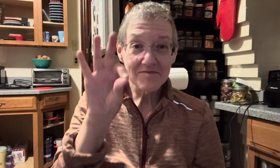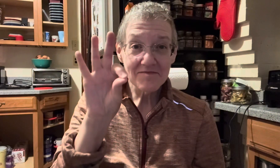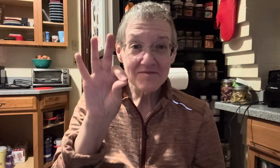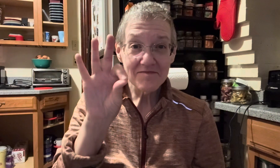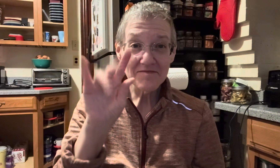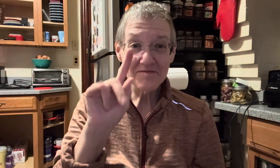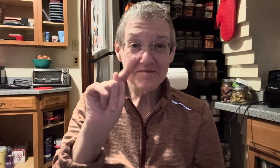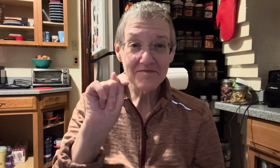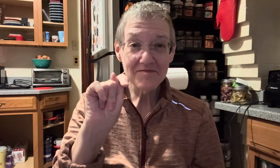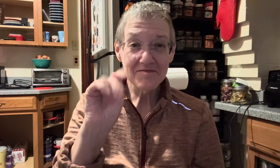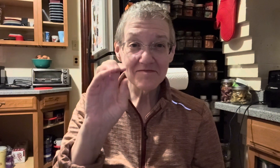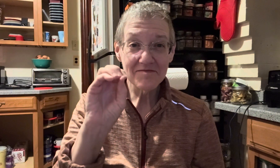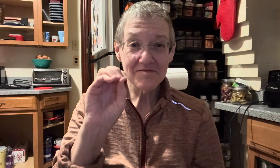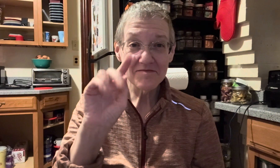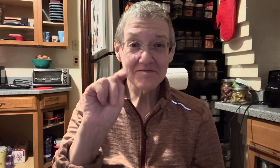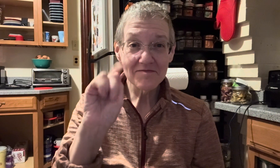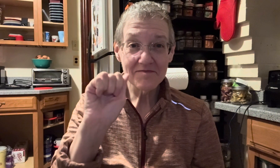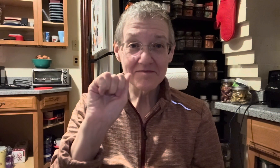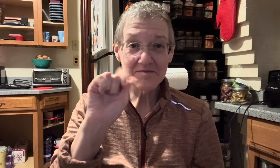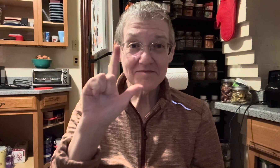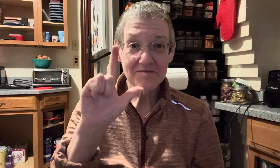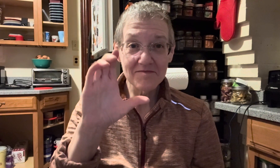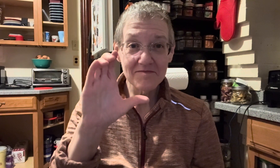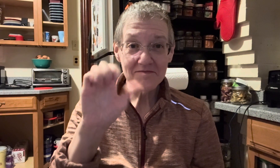Did you find the total carbs?